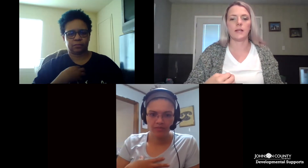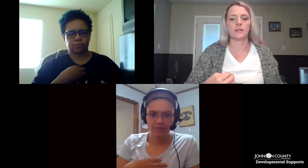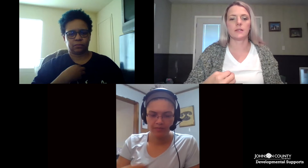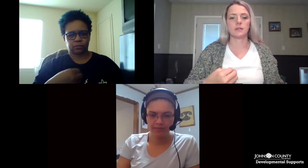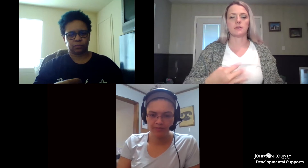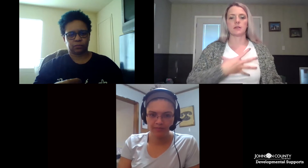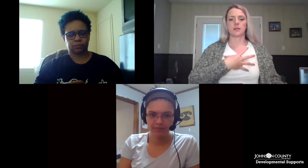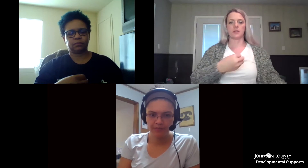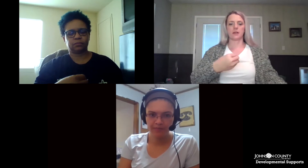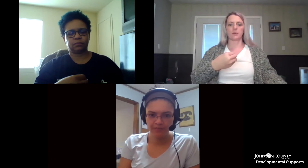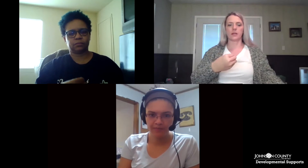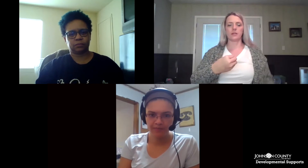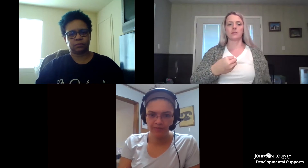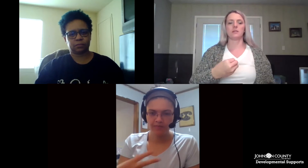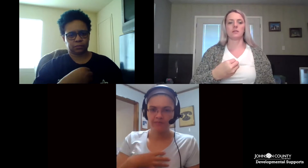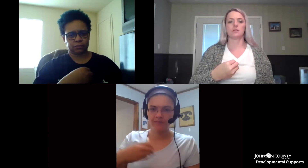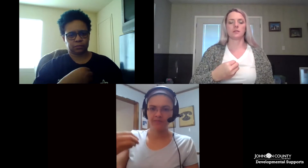White. Sorry, can you see that? White.